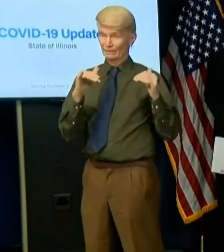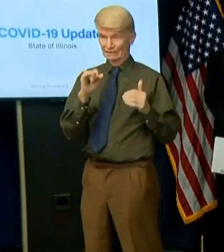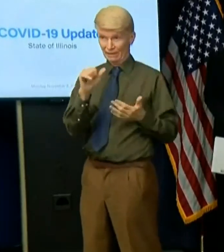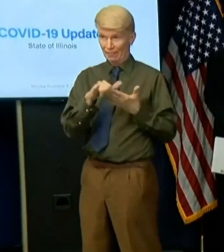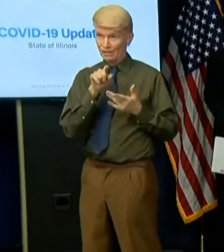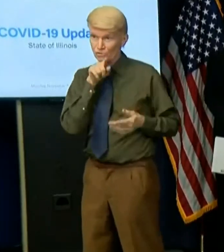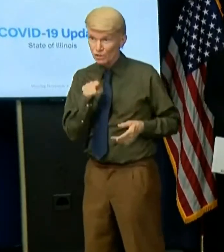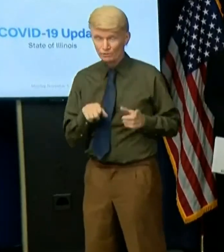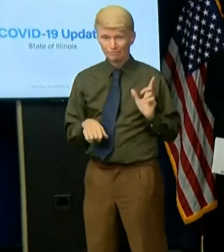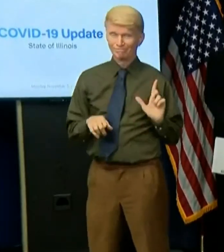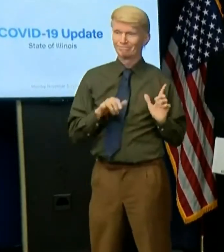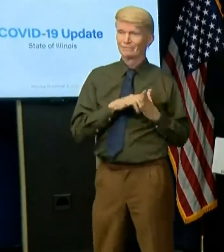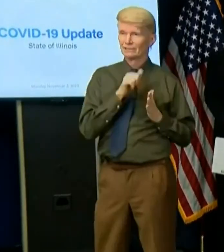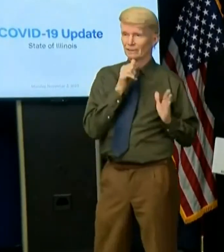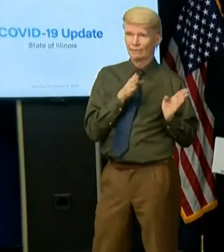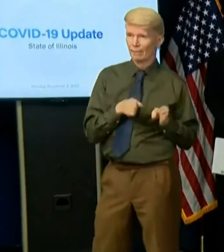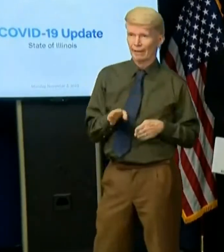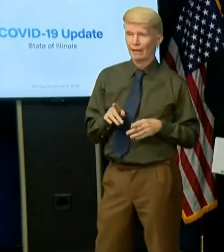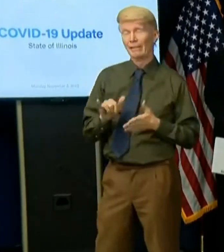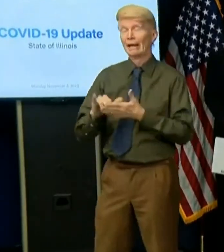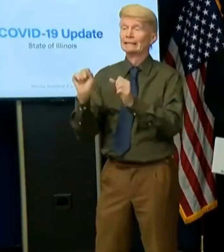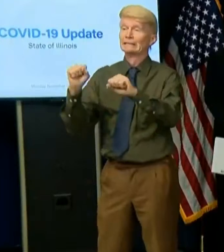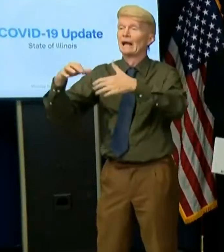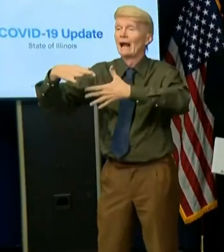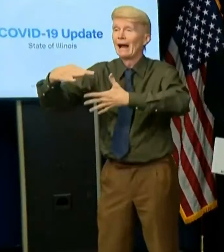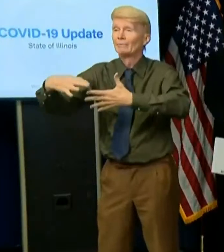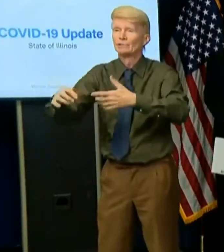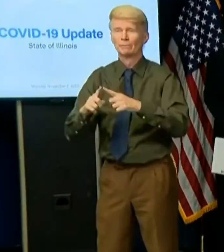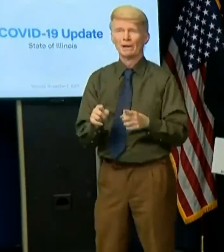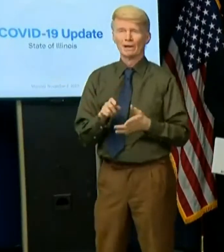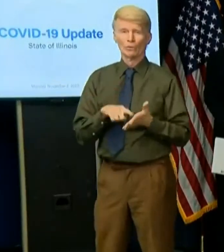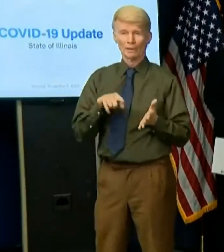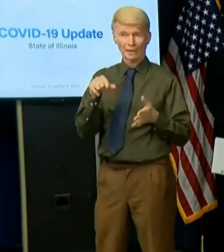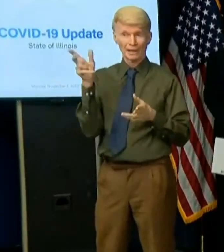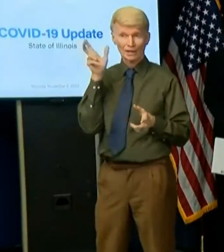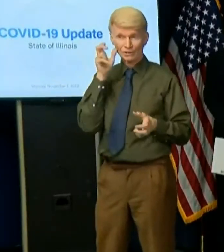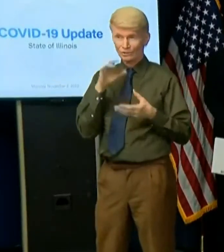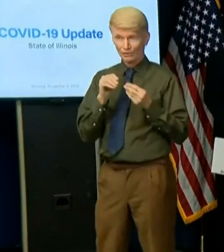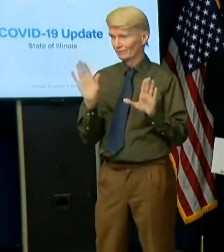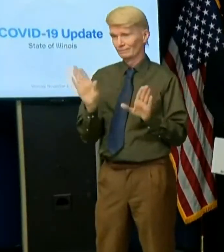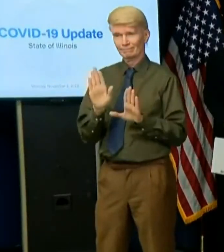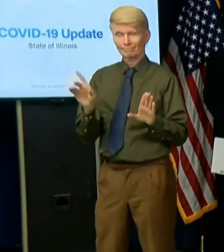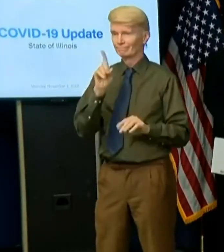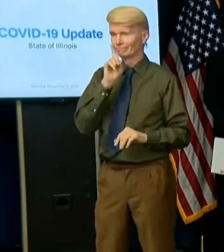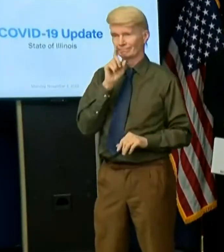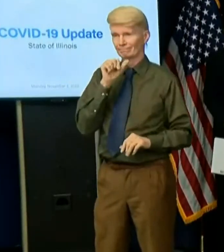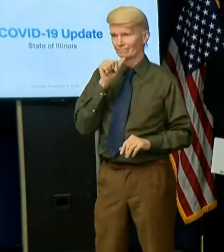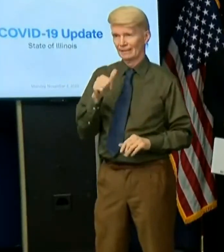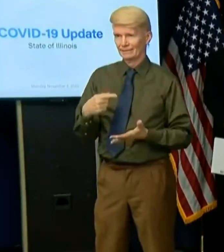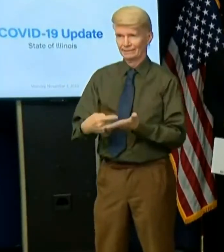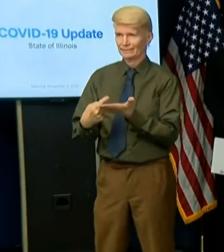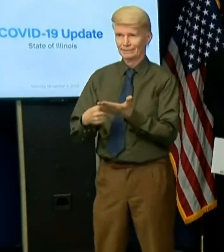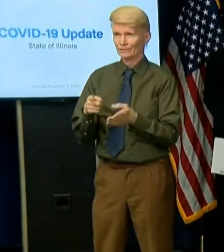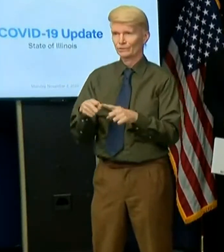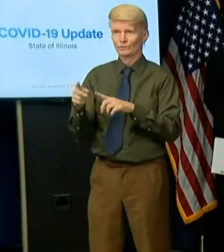I mean, obviously that's an option, I guess, but whatever you heard is not accurate. I have not had any discussions about that.